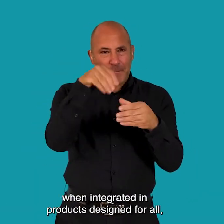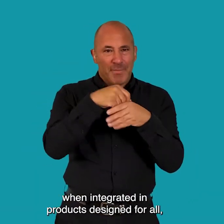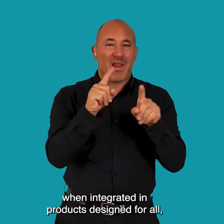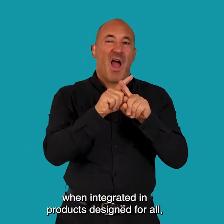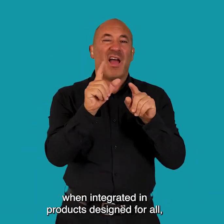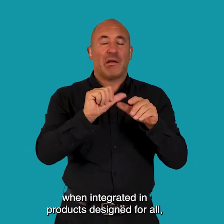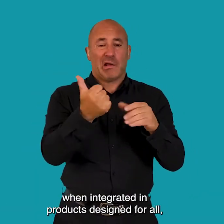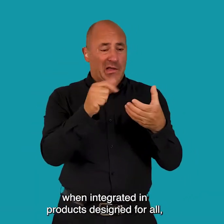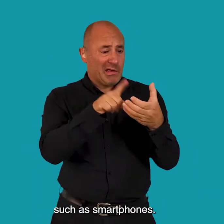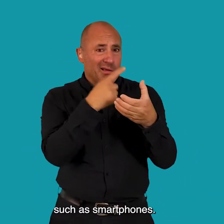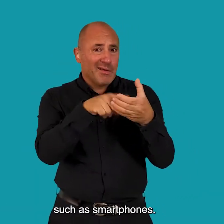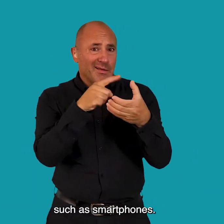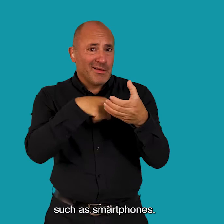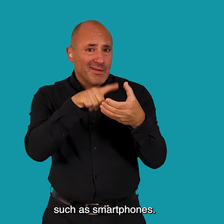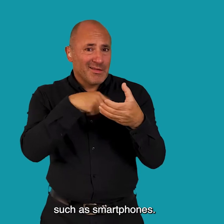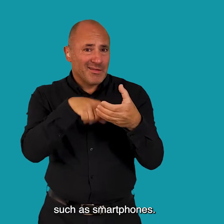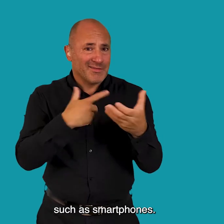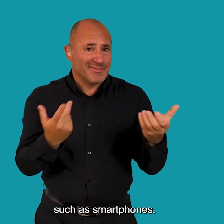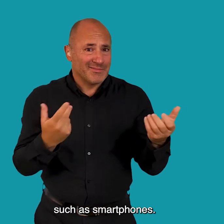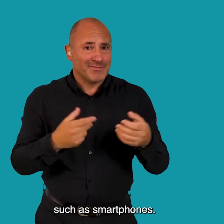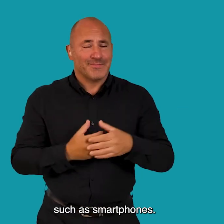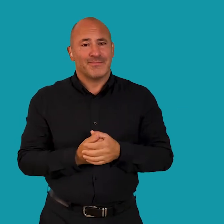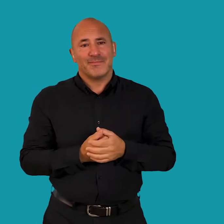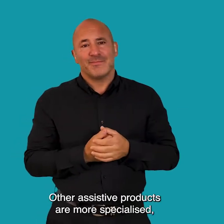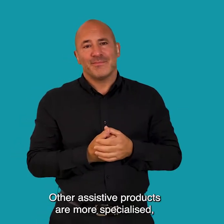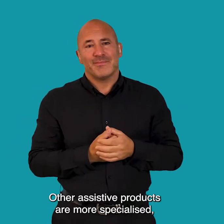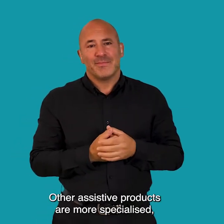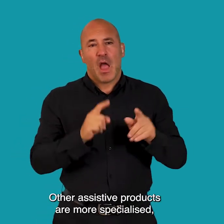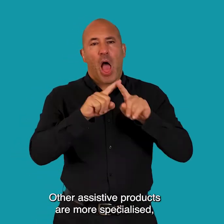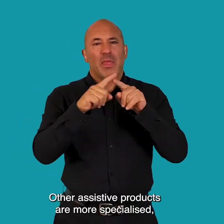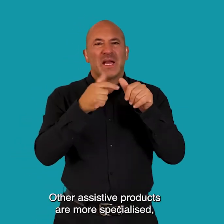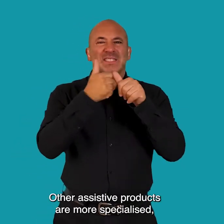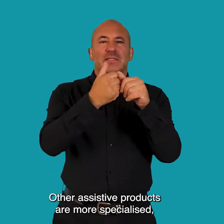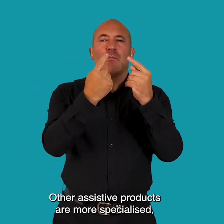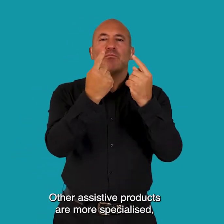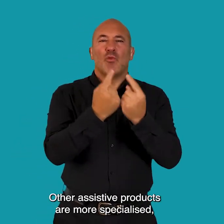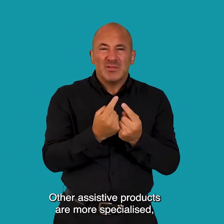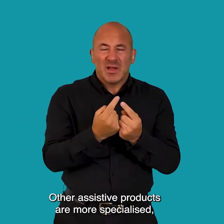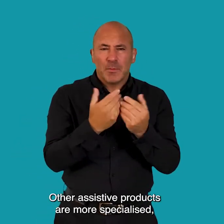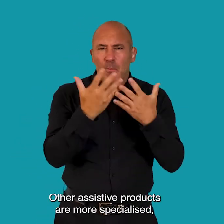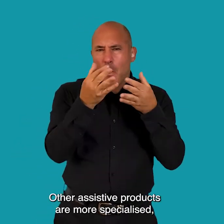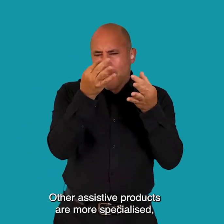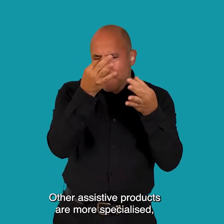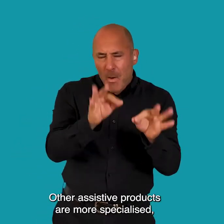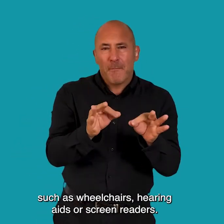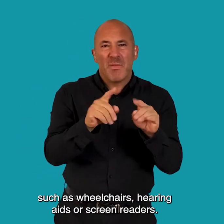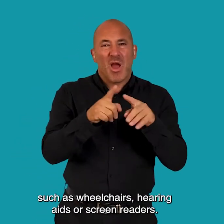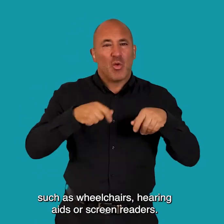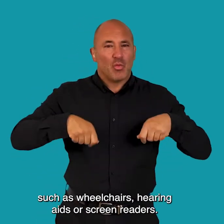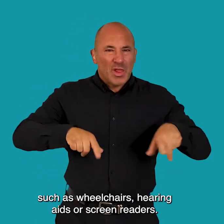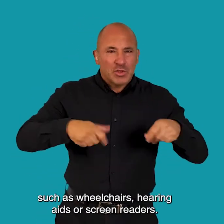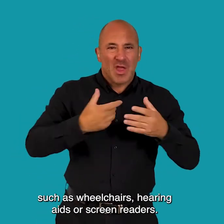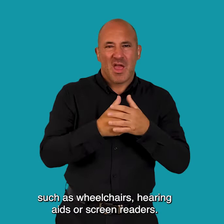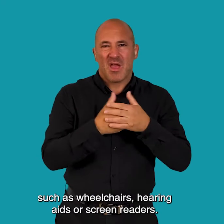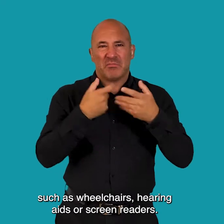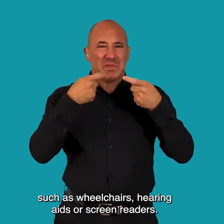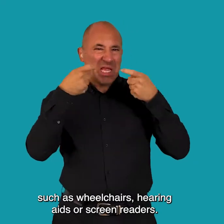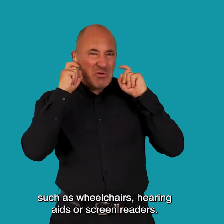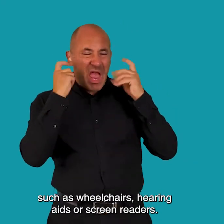for all, such as smartphones. Other assistive products are more specialised, such as wheelchairs, hearing aids or